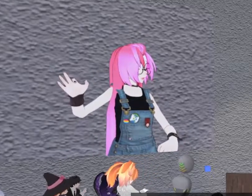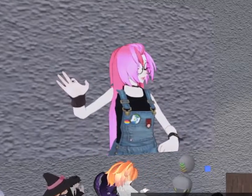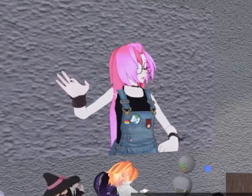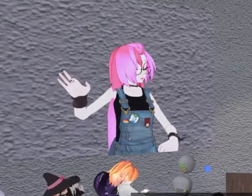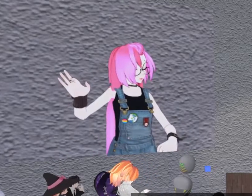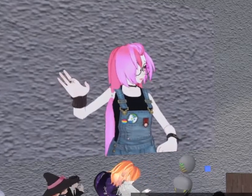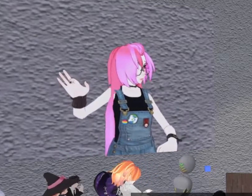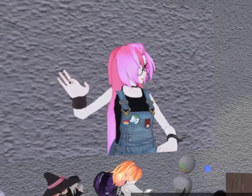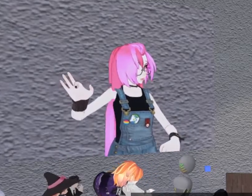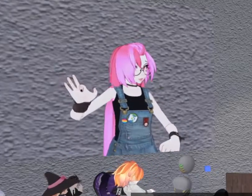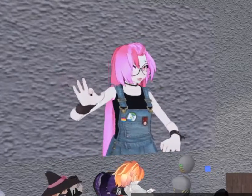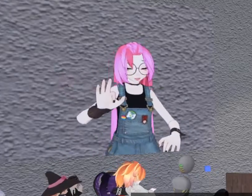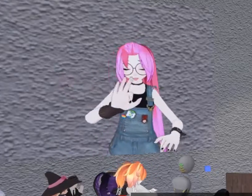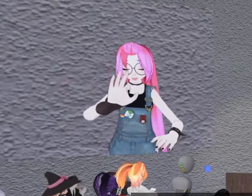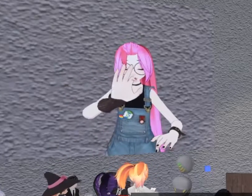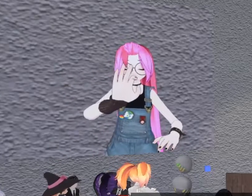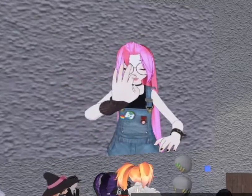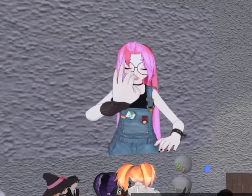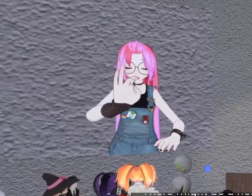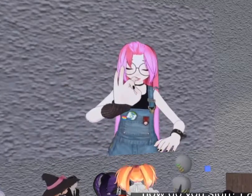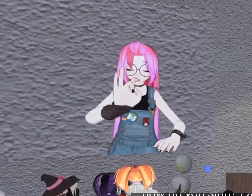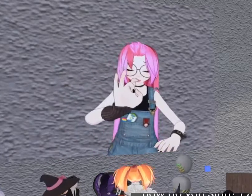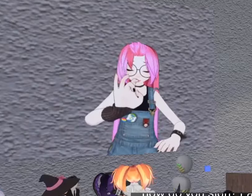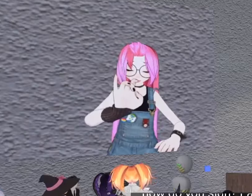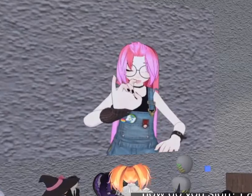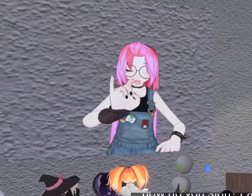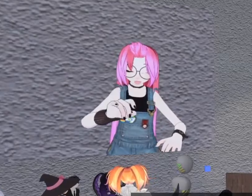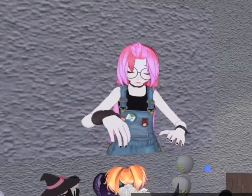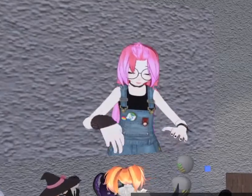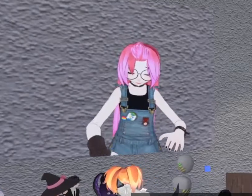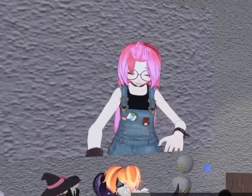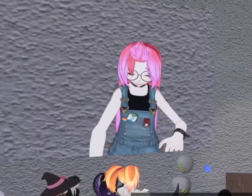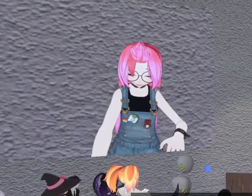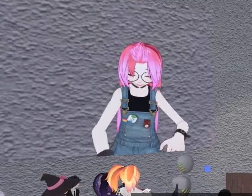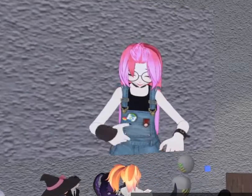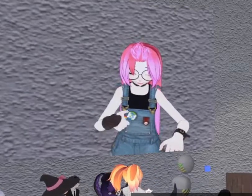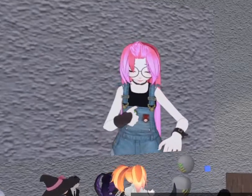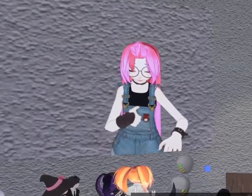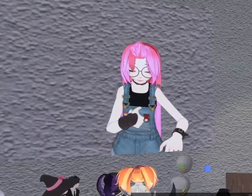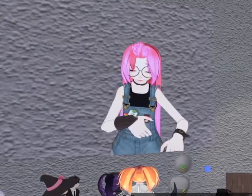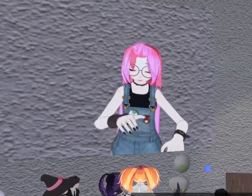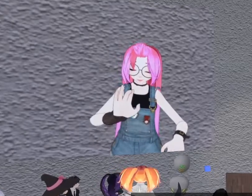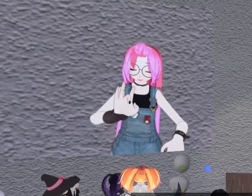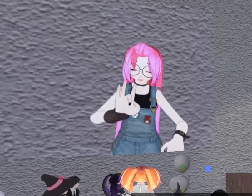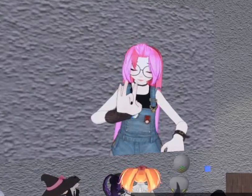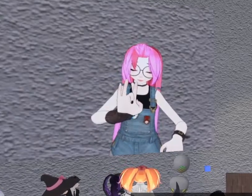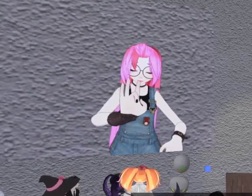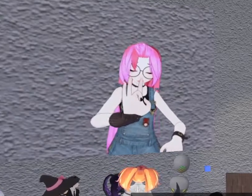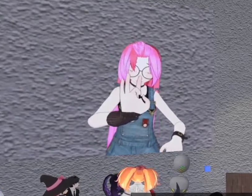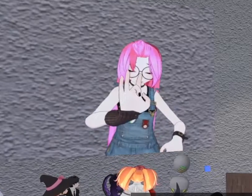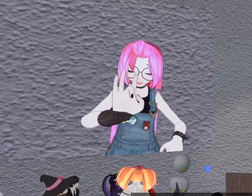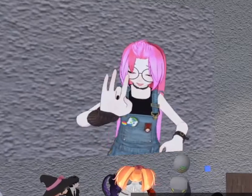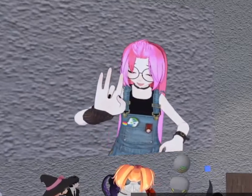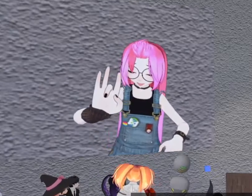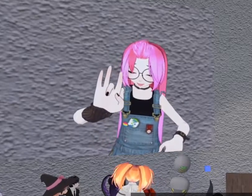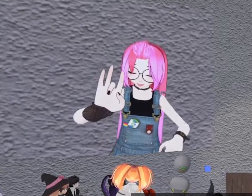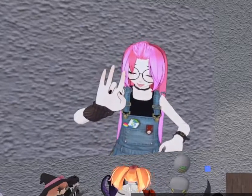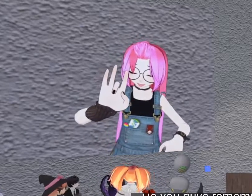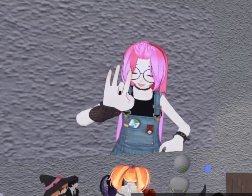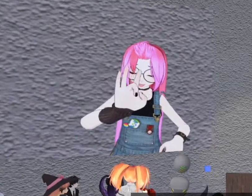Mm-hmm. Yep. All right, I see a few of you don't remember. So, sorry. It's going to be your middle finger